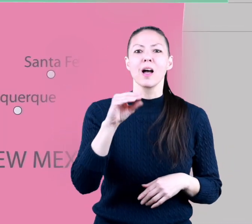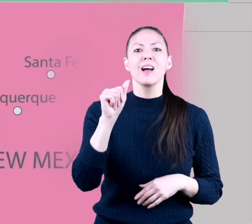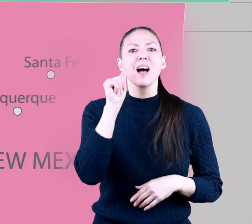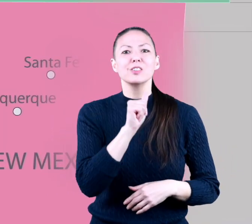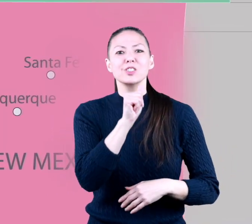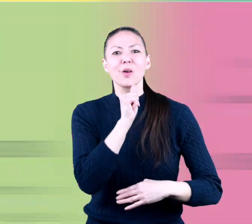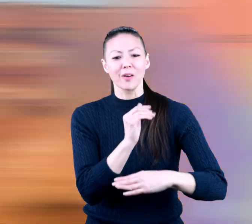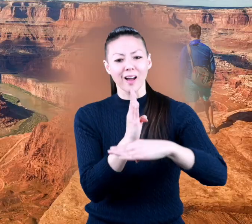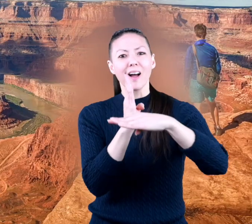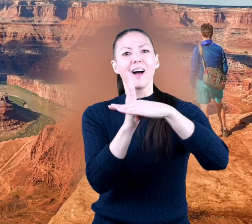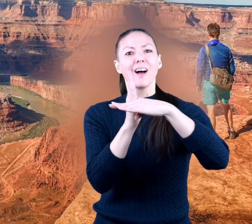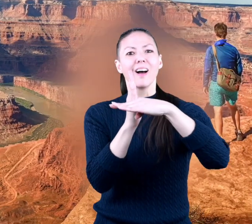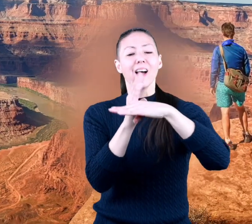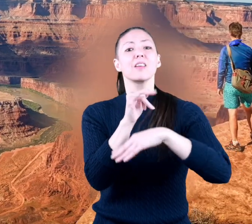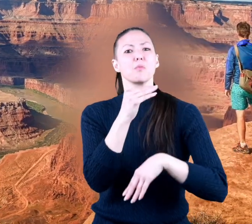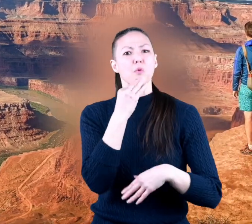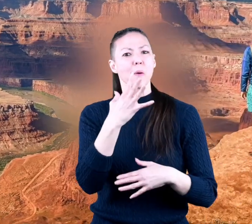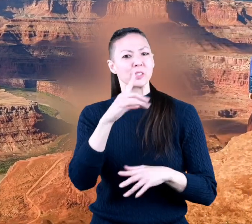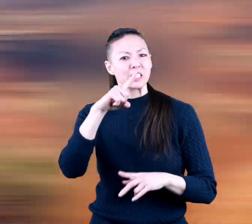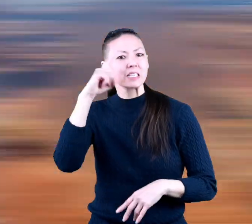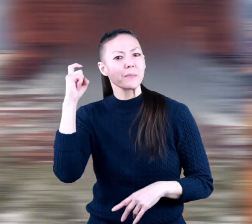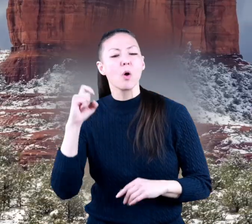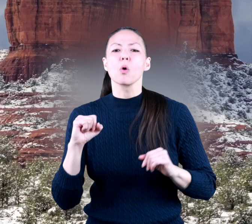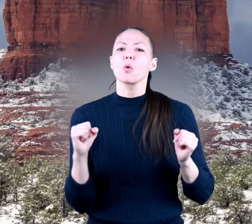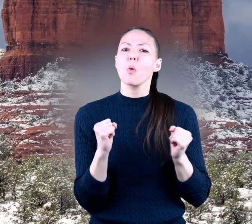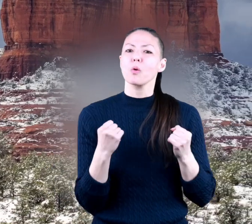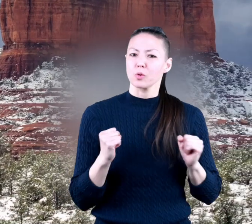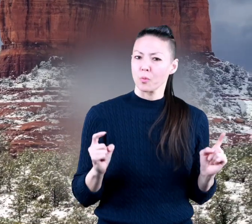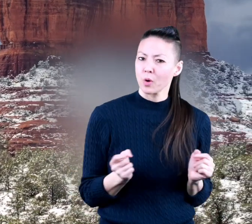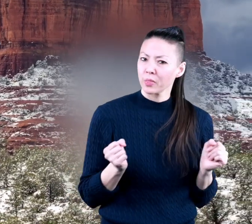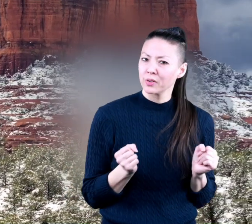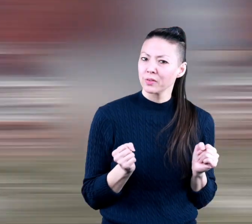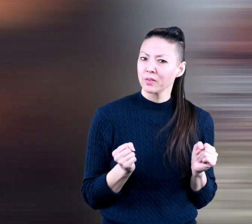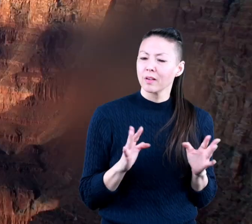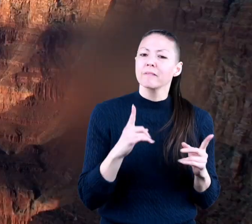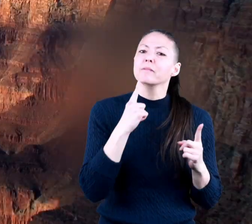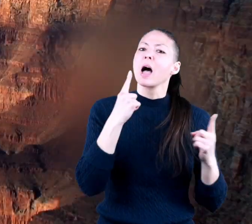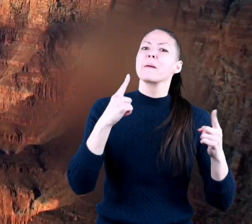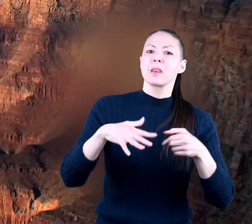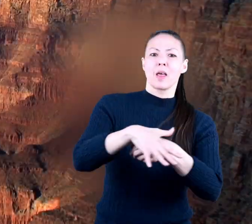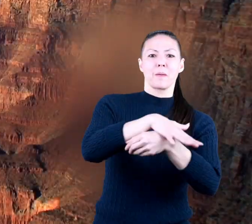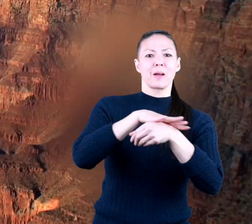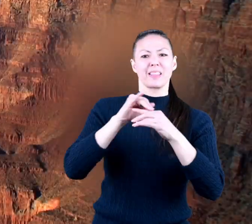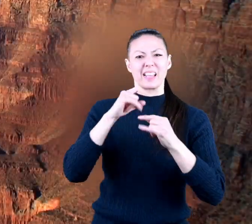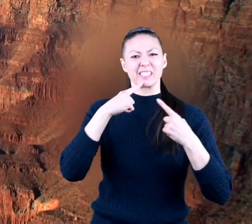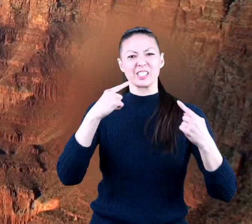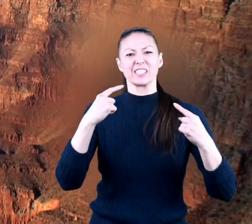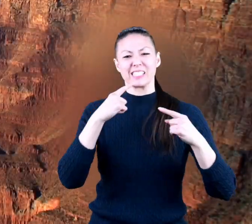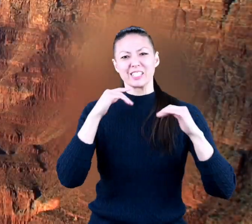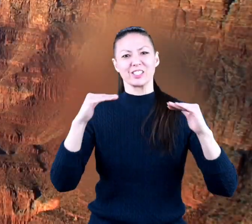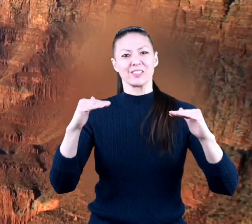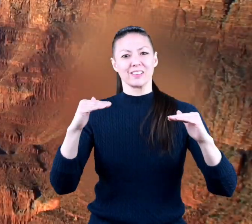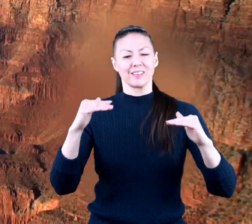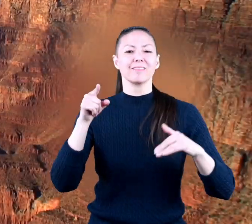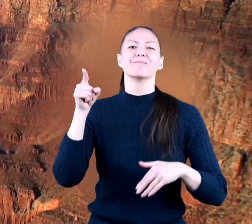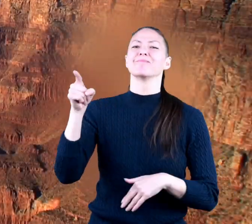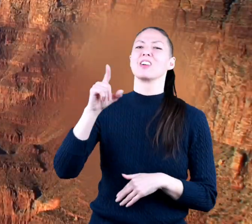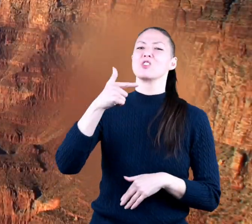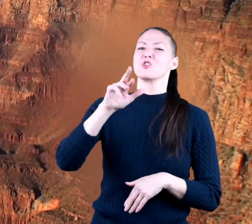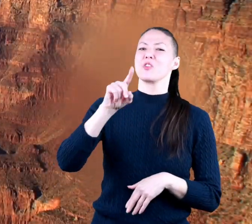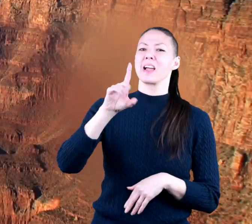and Arizona. It has warm summers and cold winters. The most famous landmark in this desert